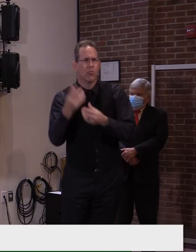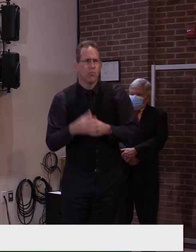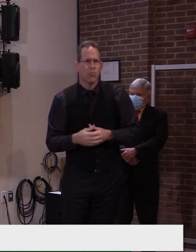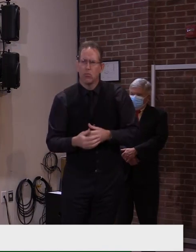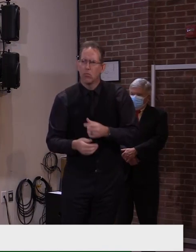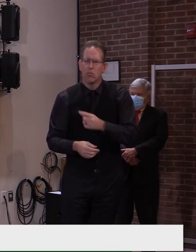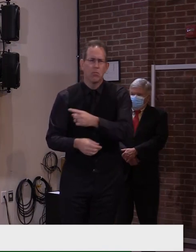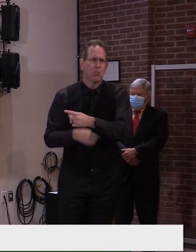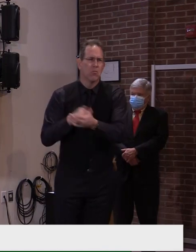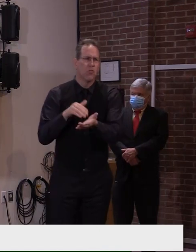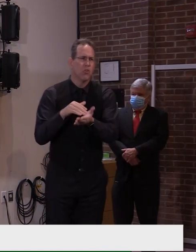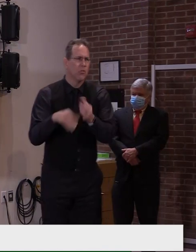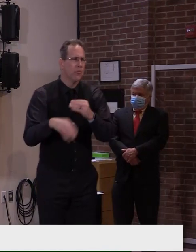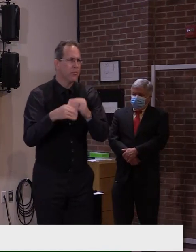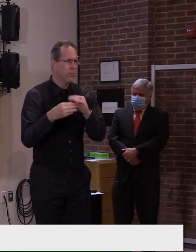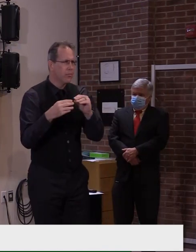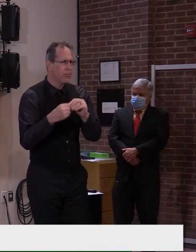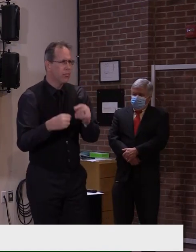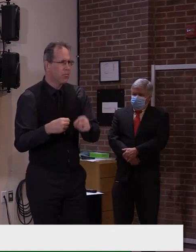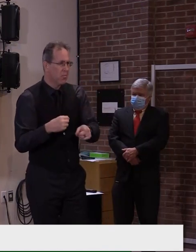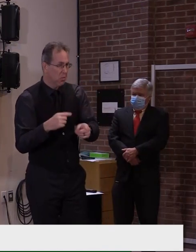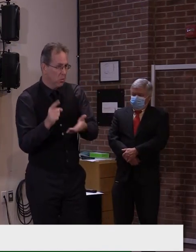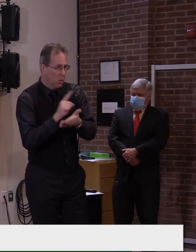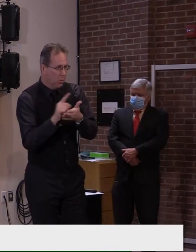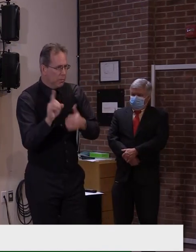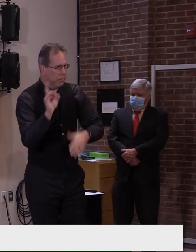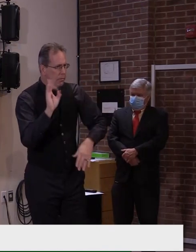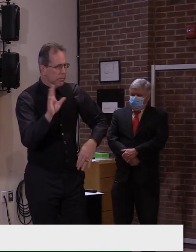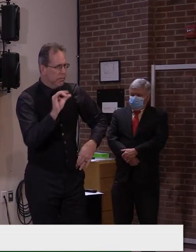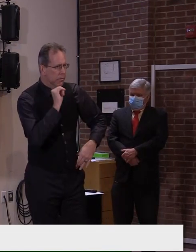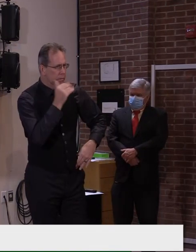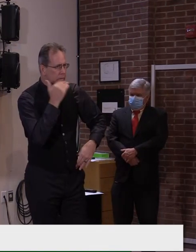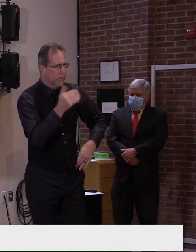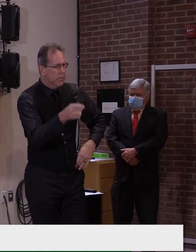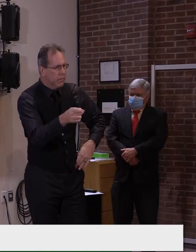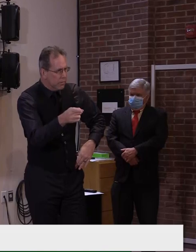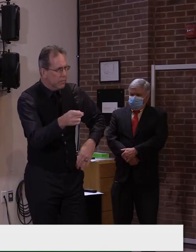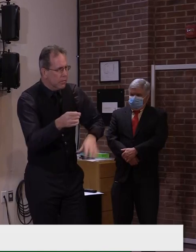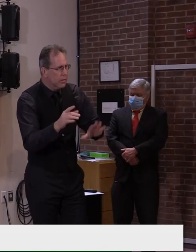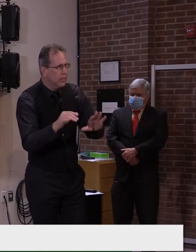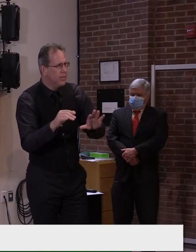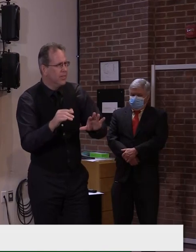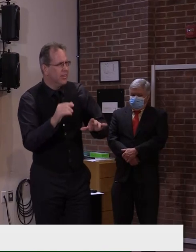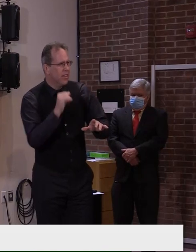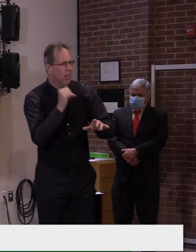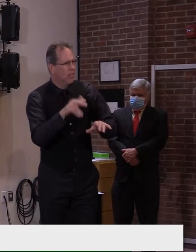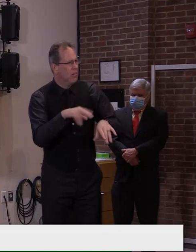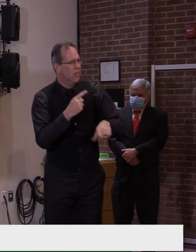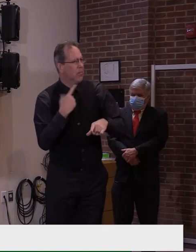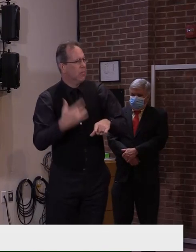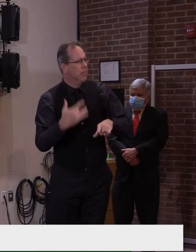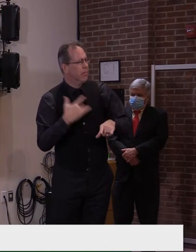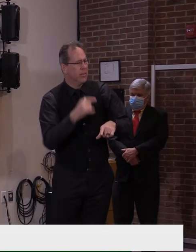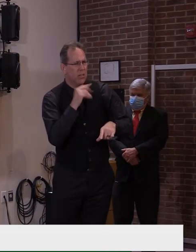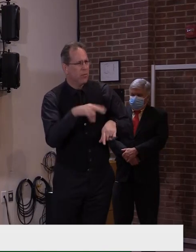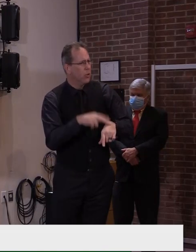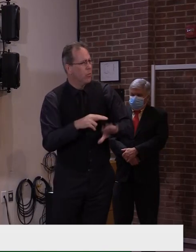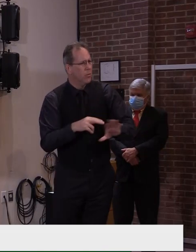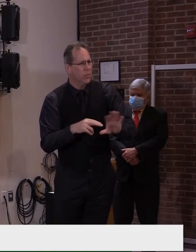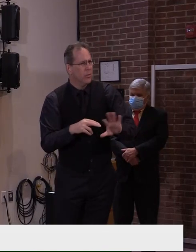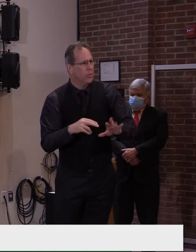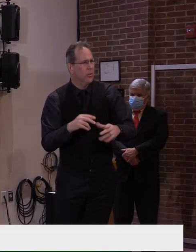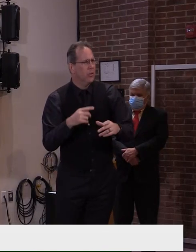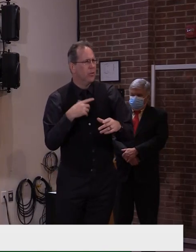Yeah, a week would be extraordinary, and I think you would agree. Worthless, because unless you've